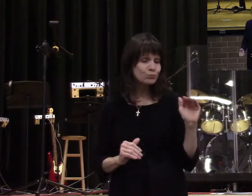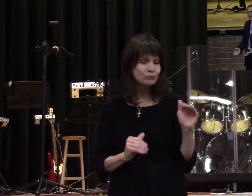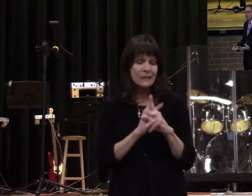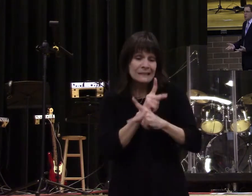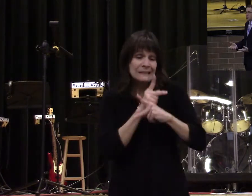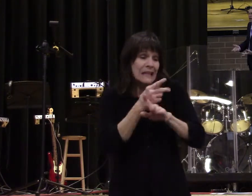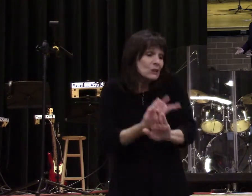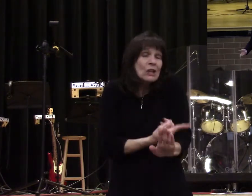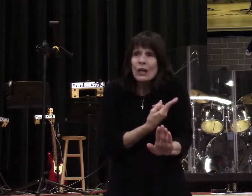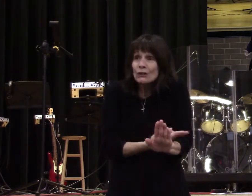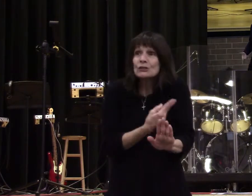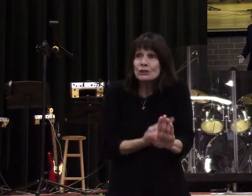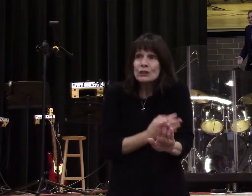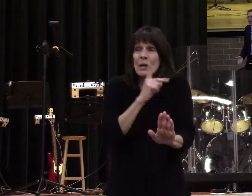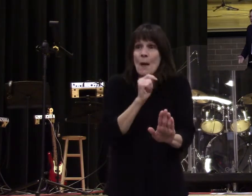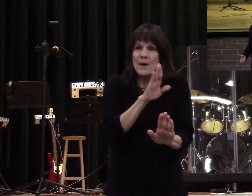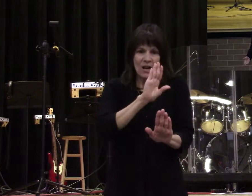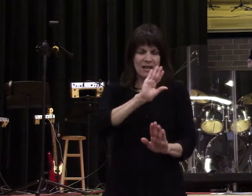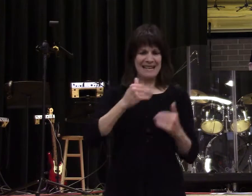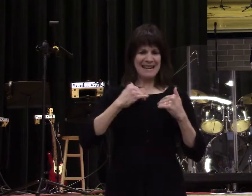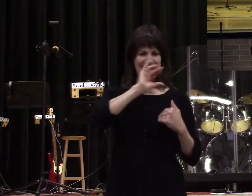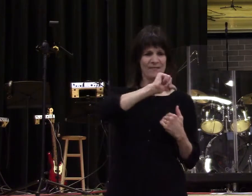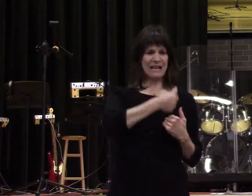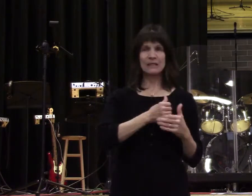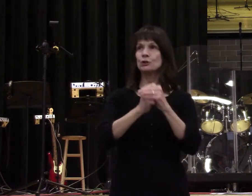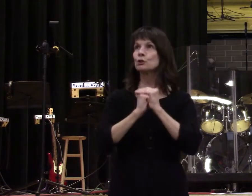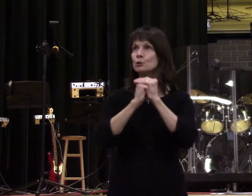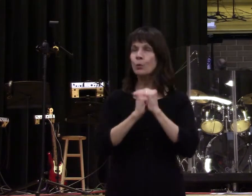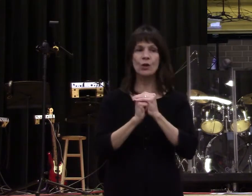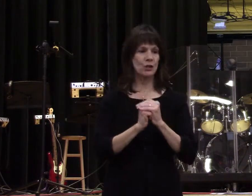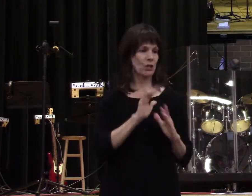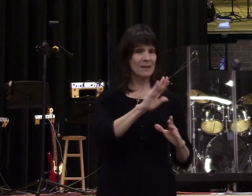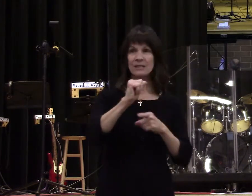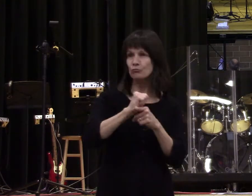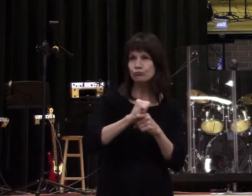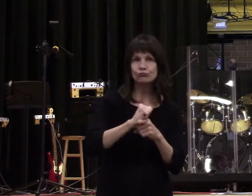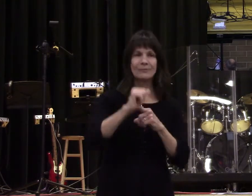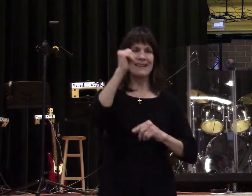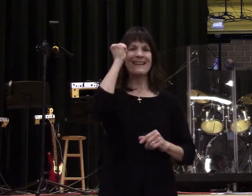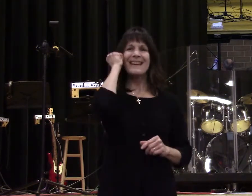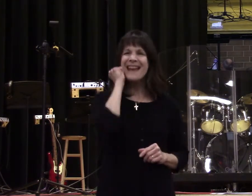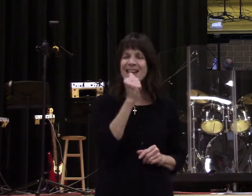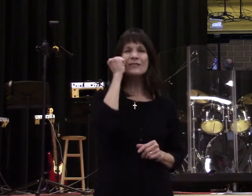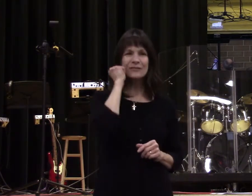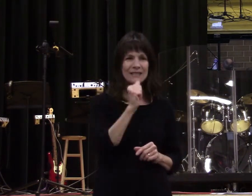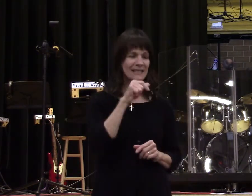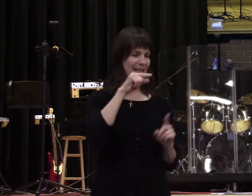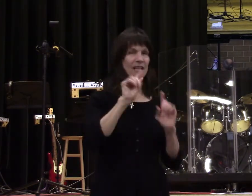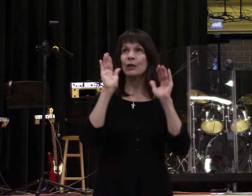God. And as he saw God, he became like that God. His worship was personal. You